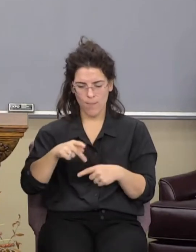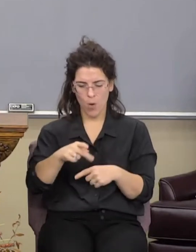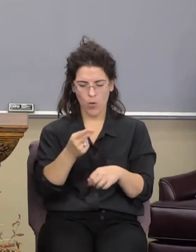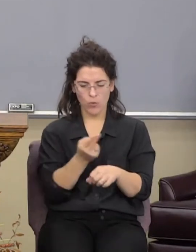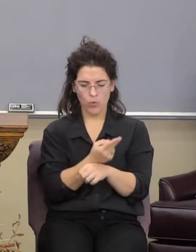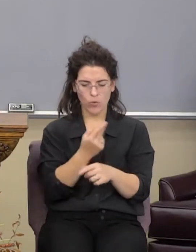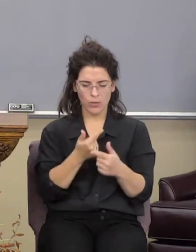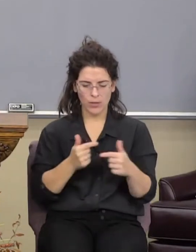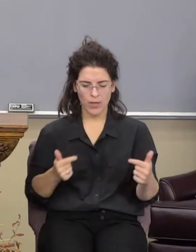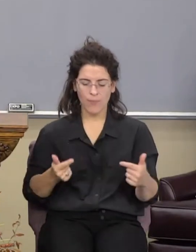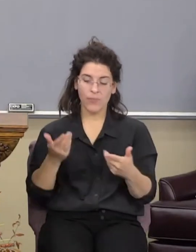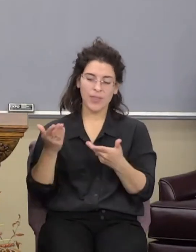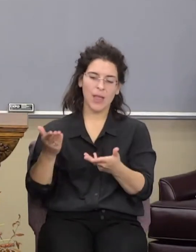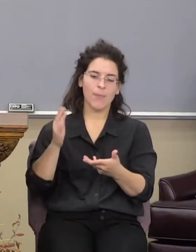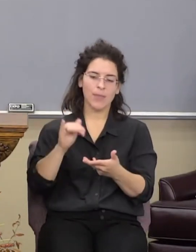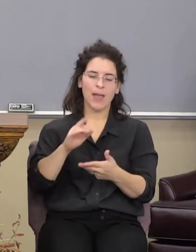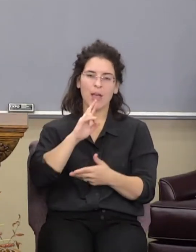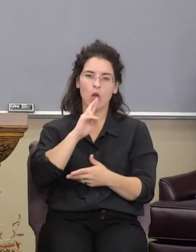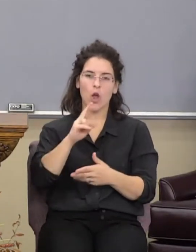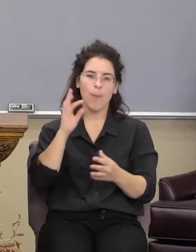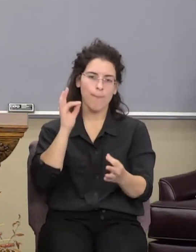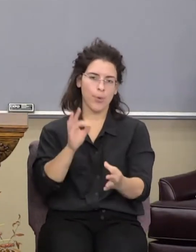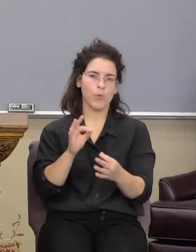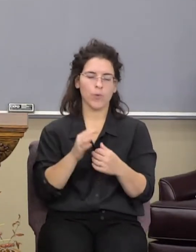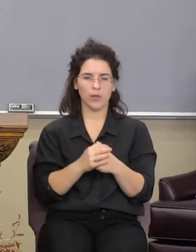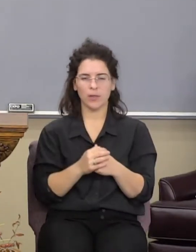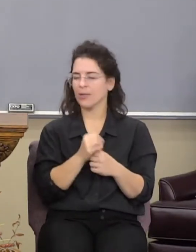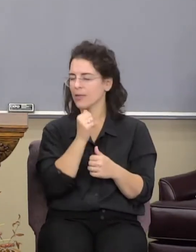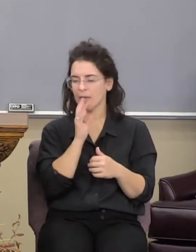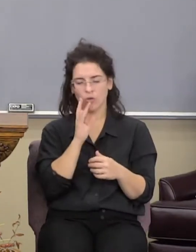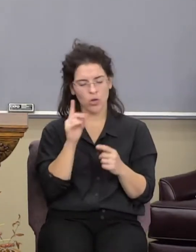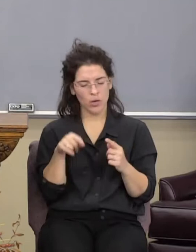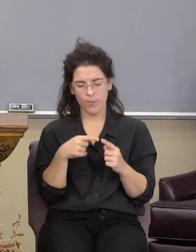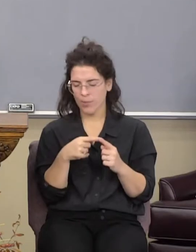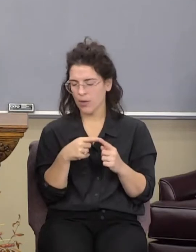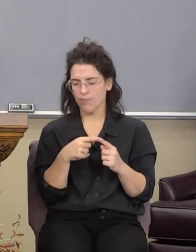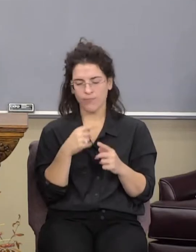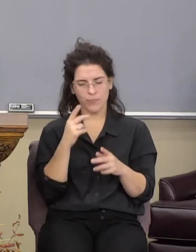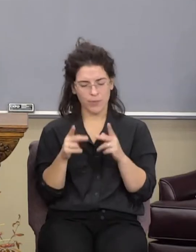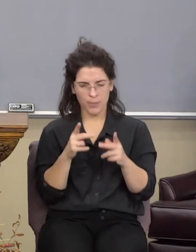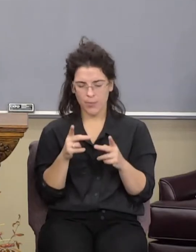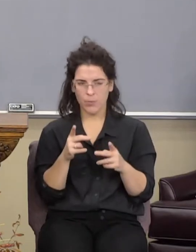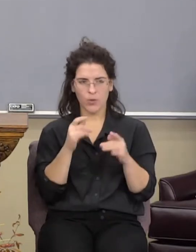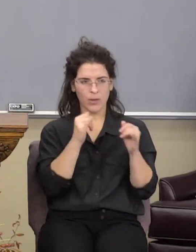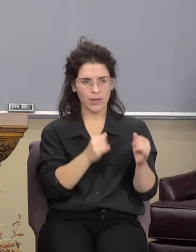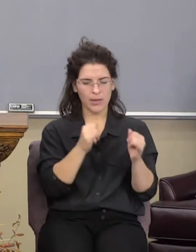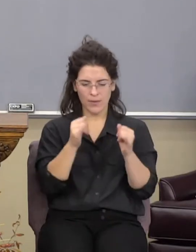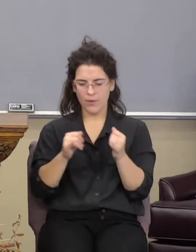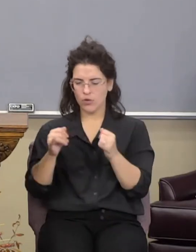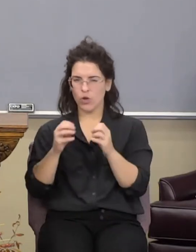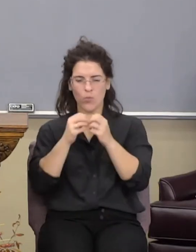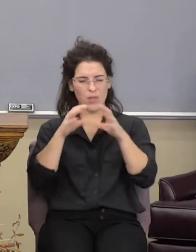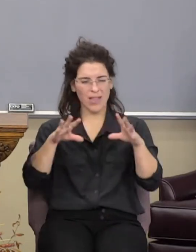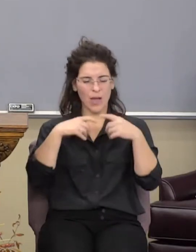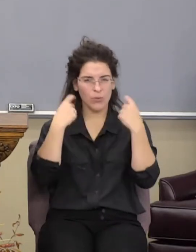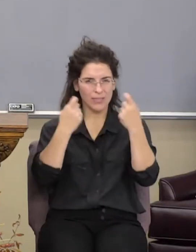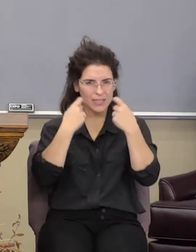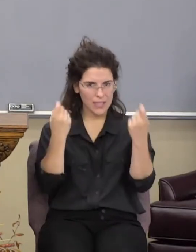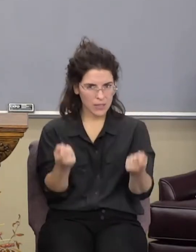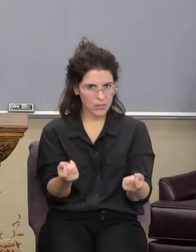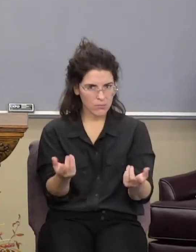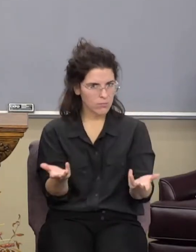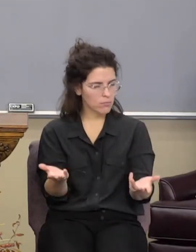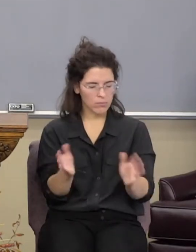the language, them that are perfect, he's not talking about those individuals who are sinlessly